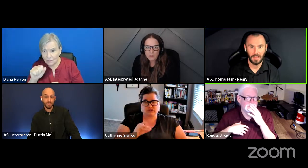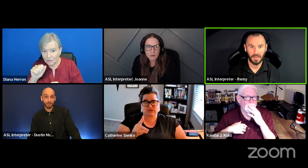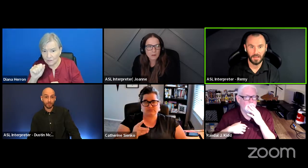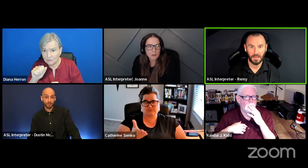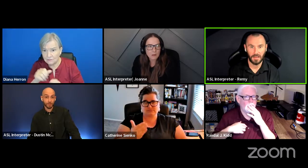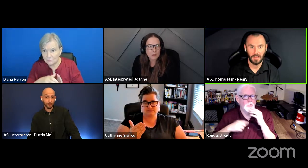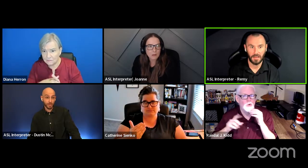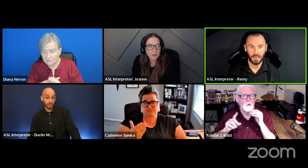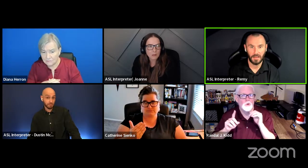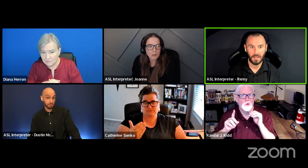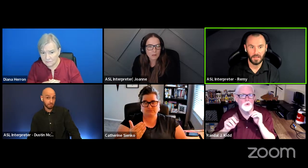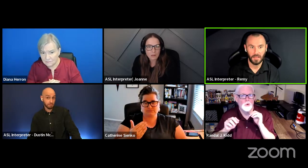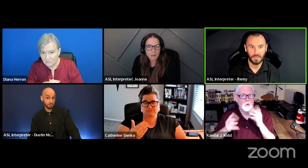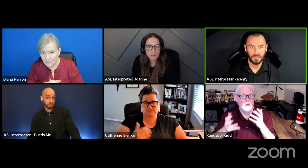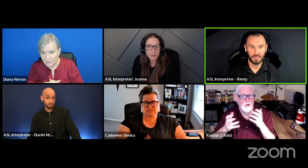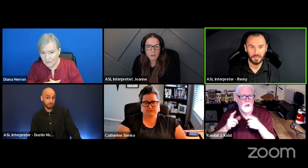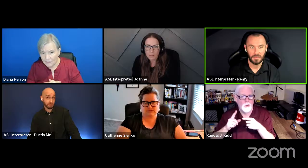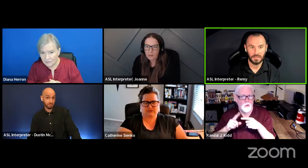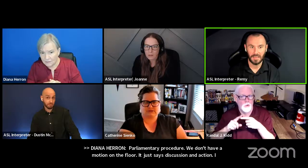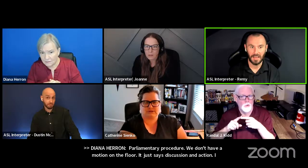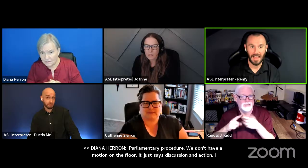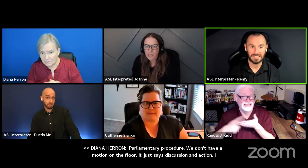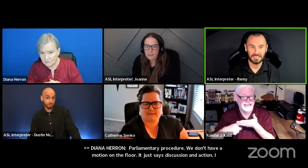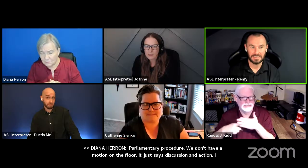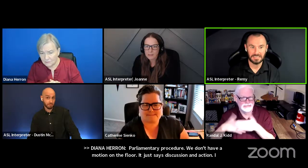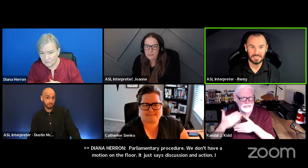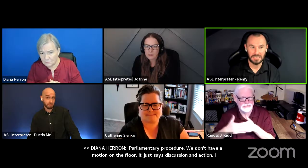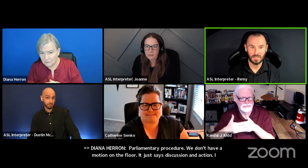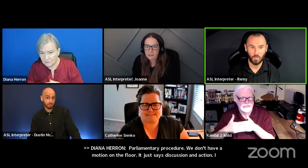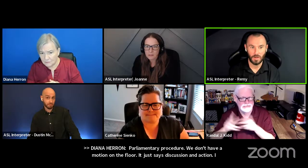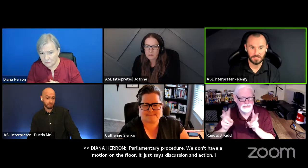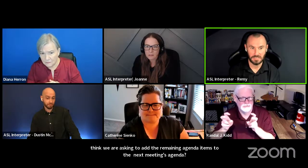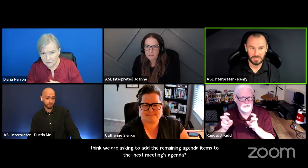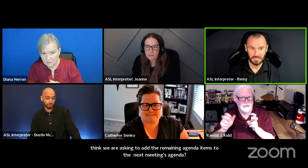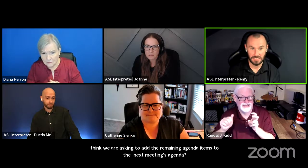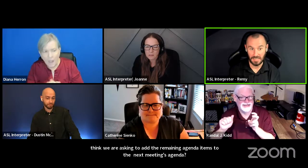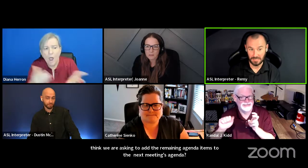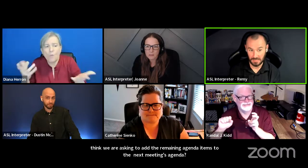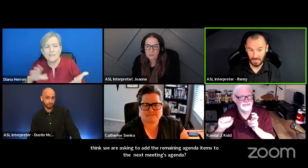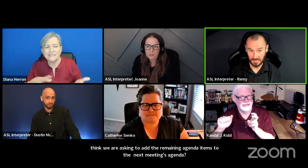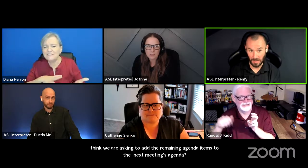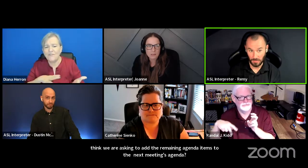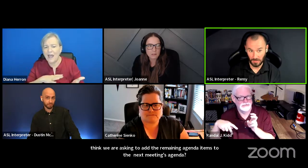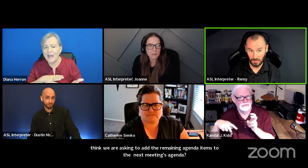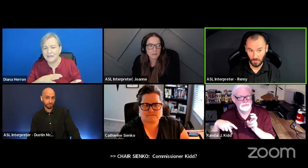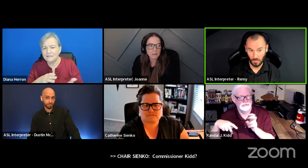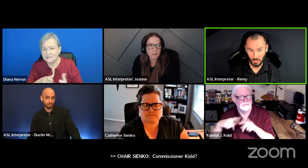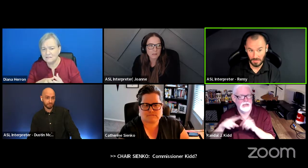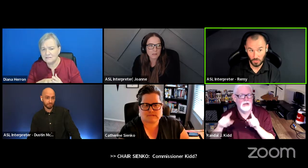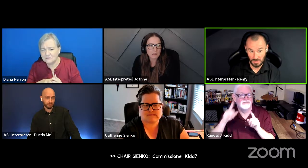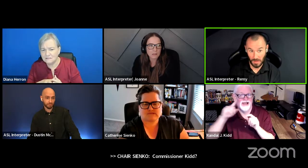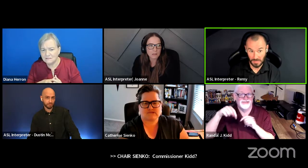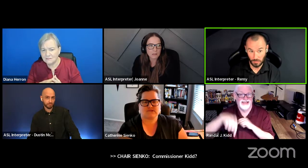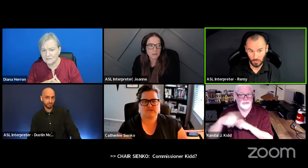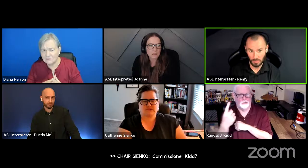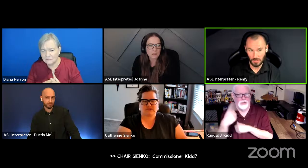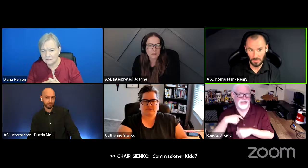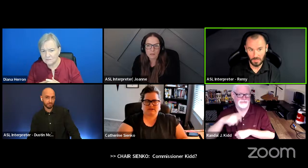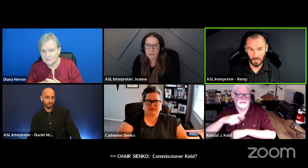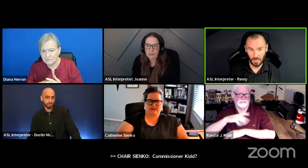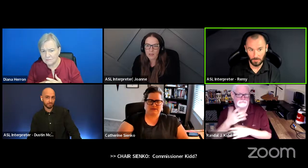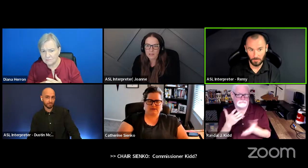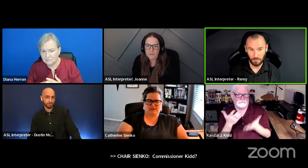But Commissioner Kidd? Yeah, I did want to discuss the next topic though as soon as